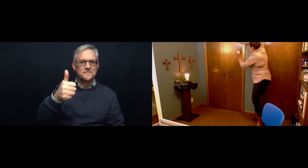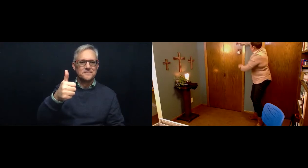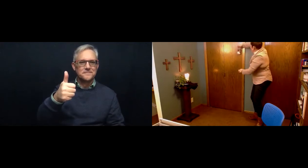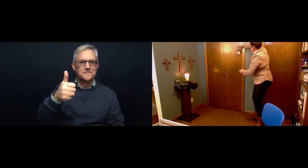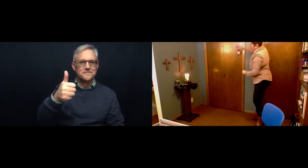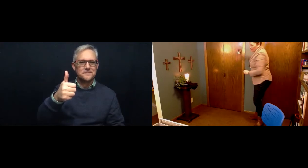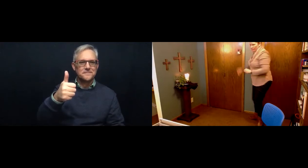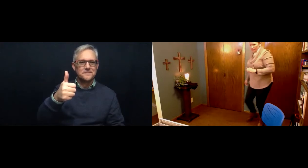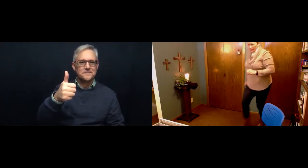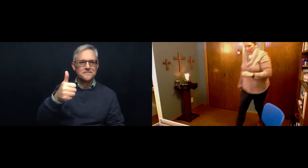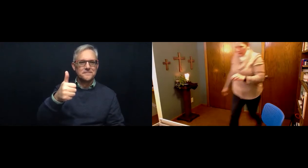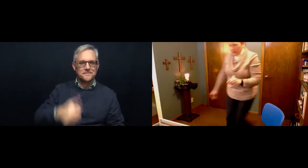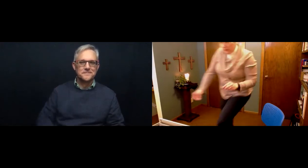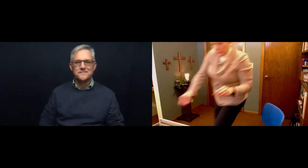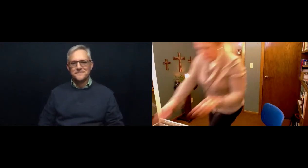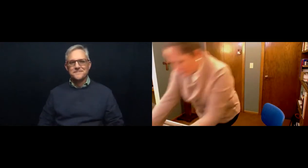There we go.